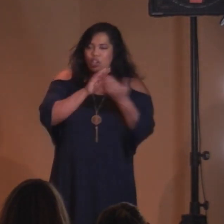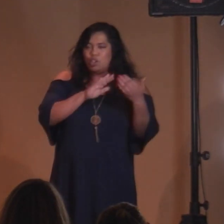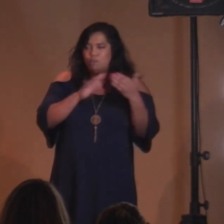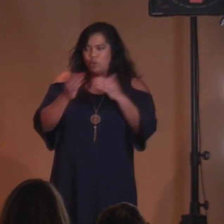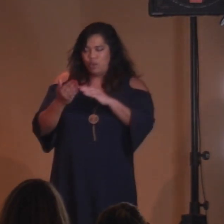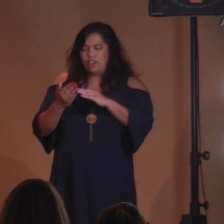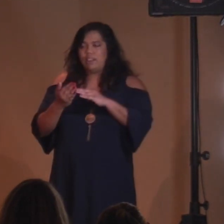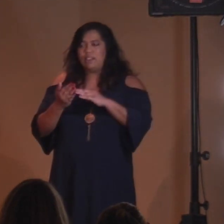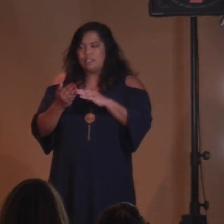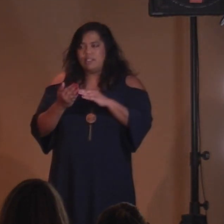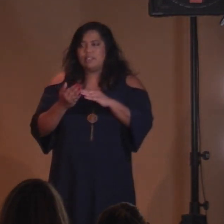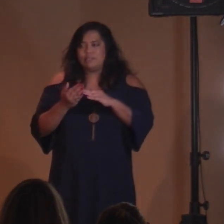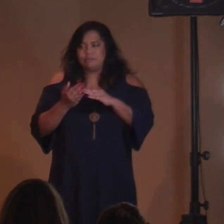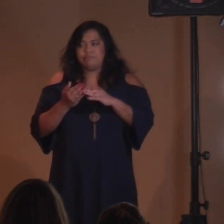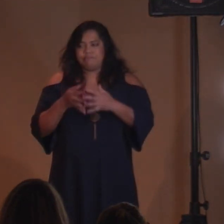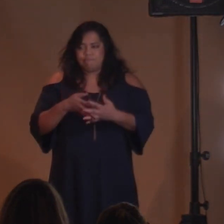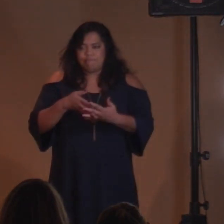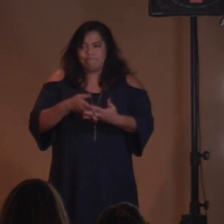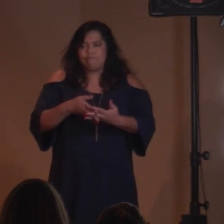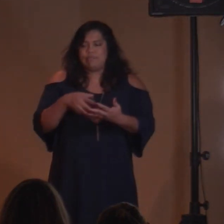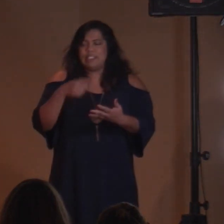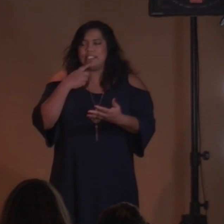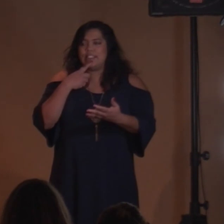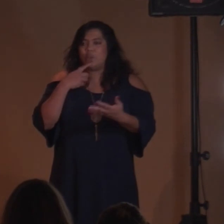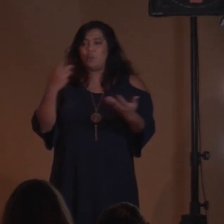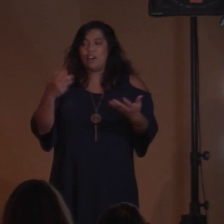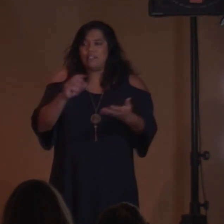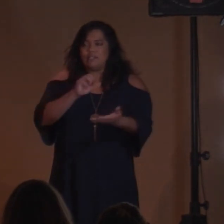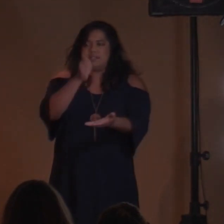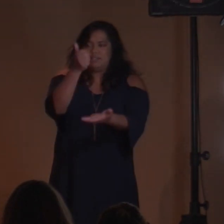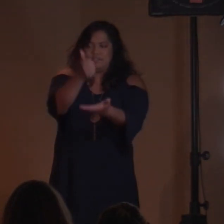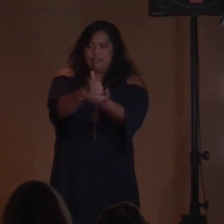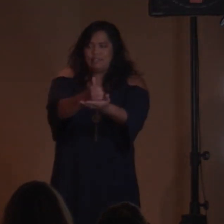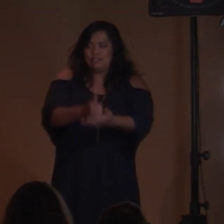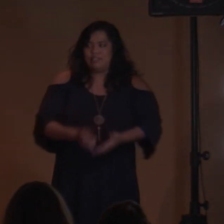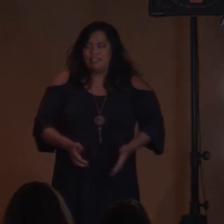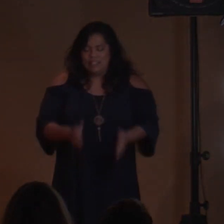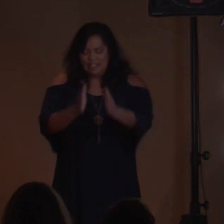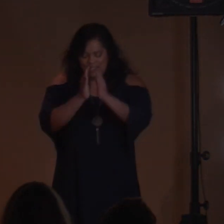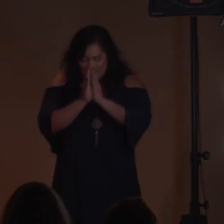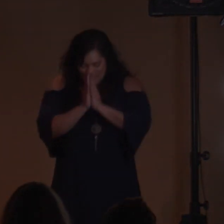this declaration of truth by saying, and so it is. Amen.